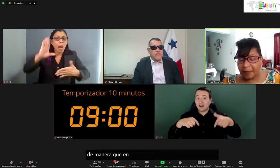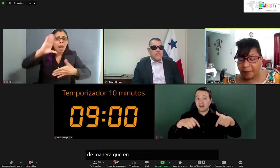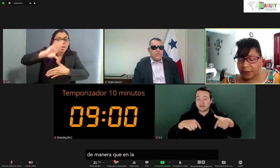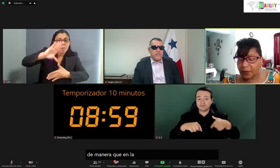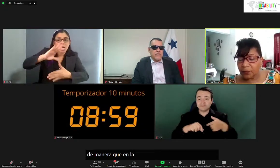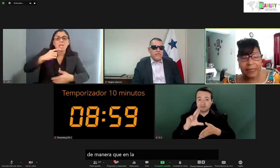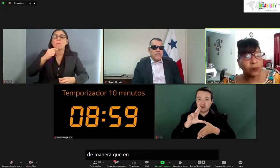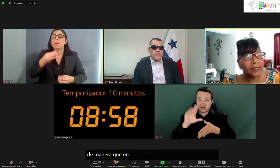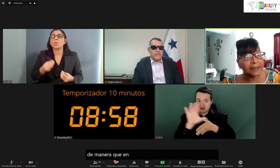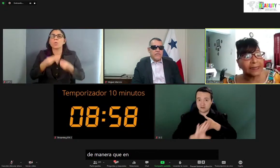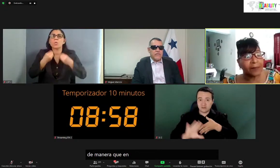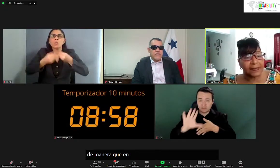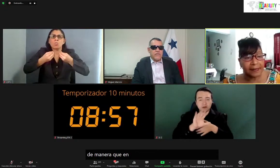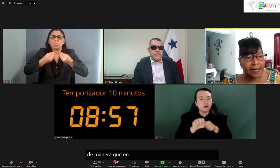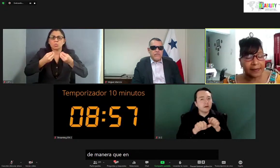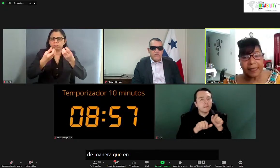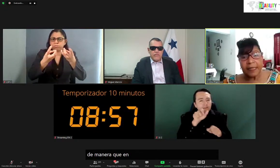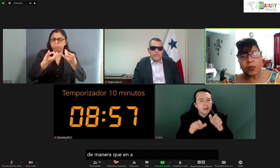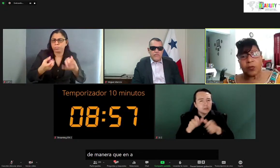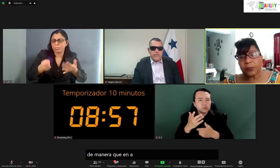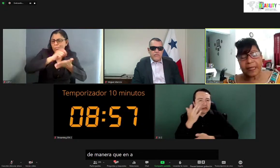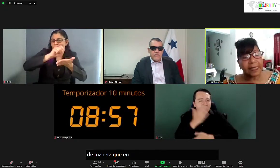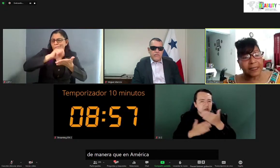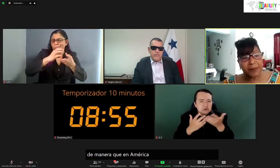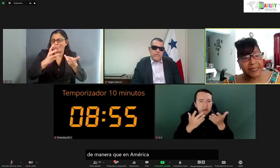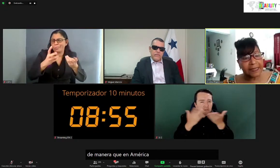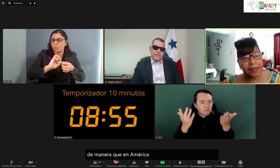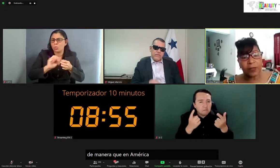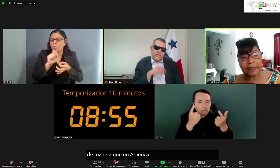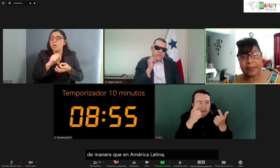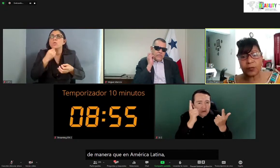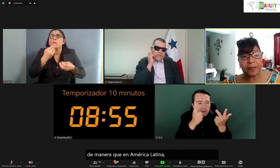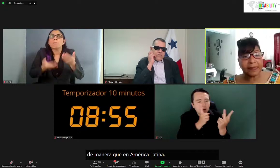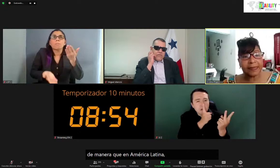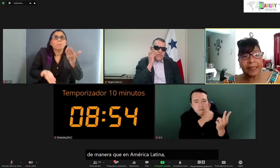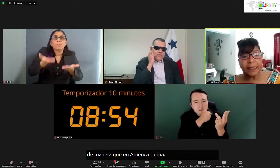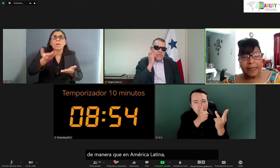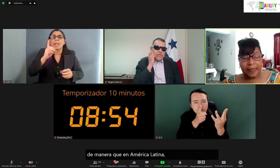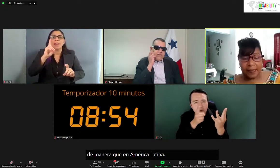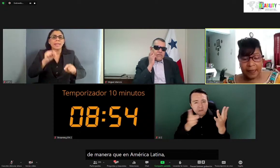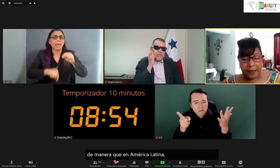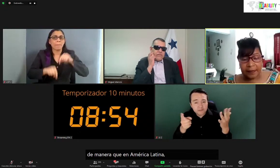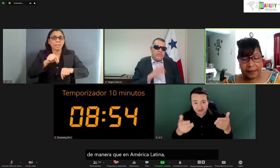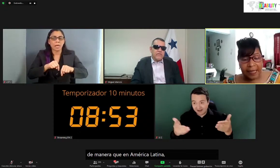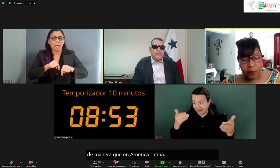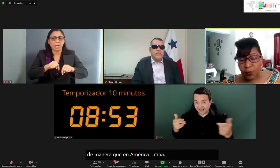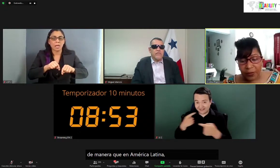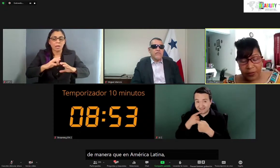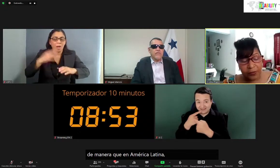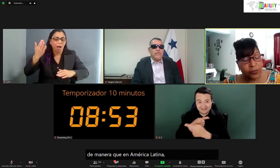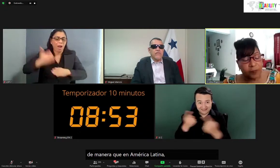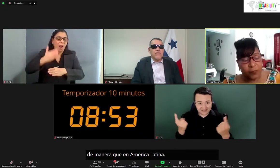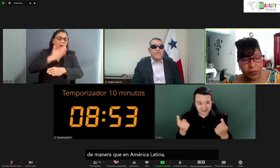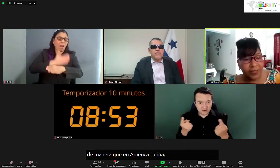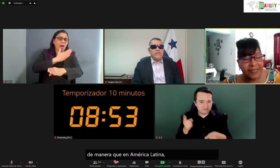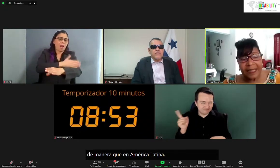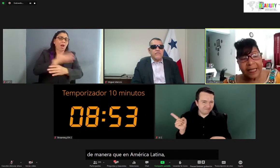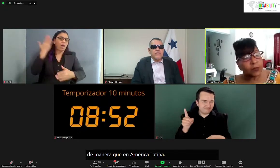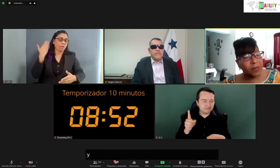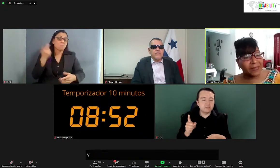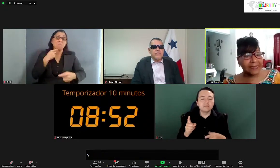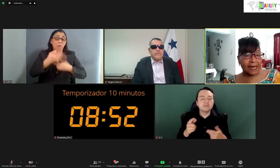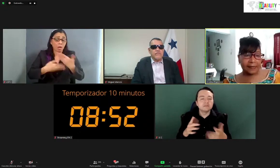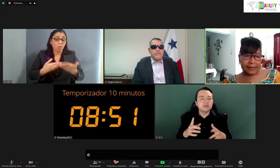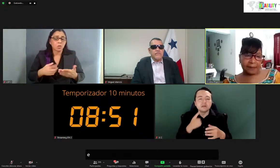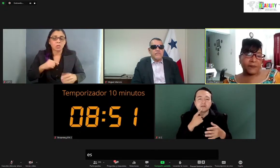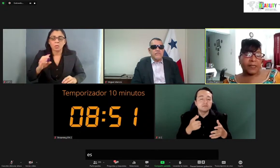in latin america in organizations of persons with disabilities as it's been said before